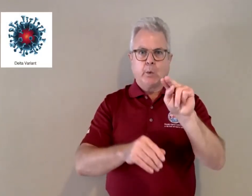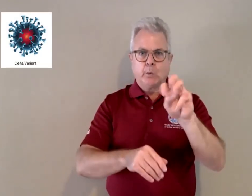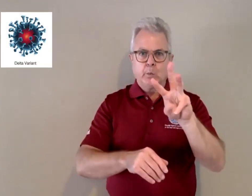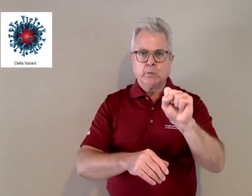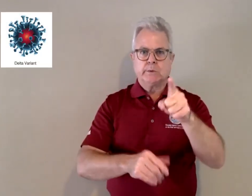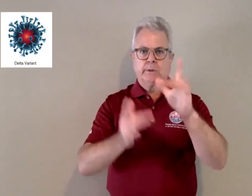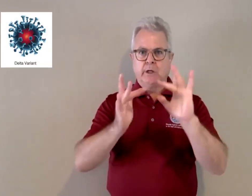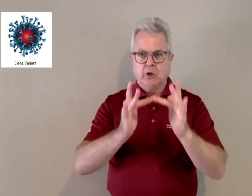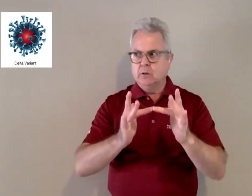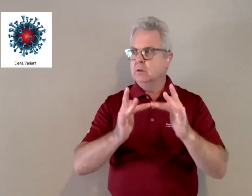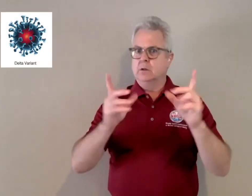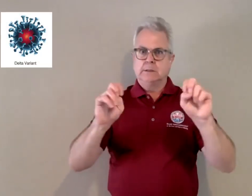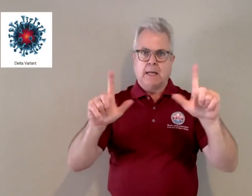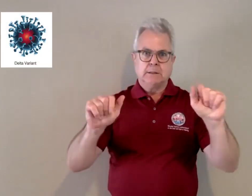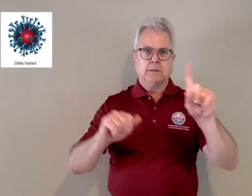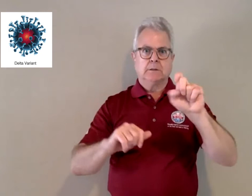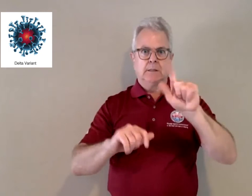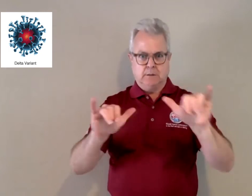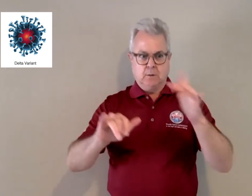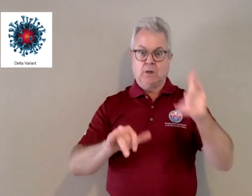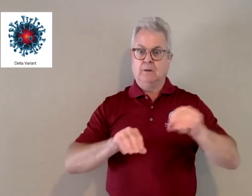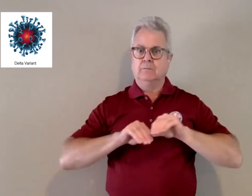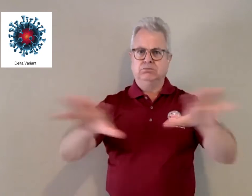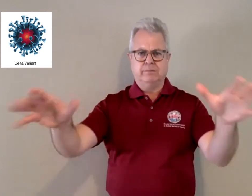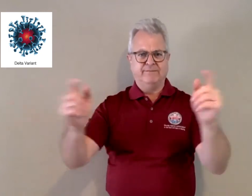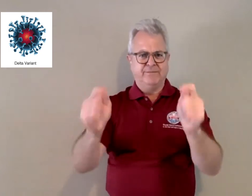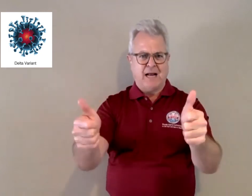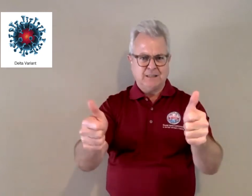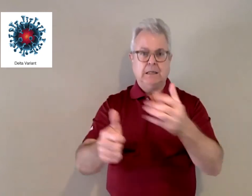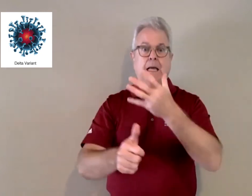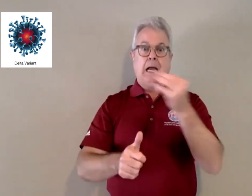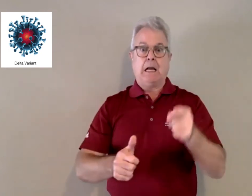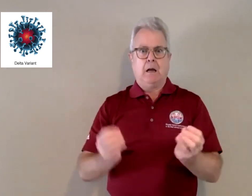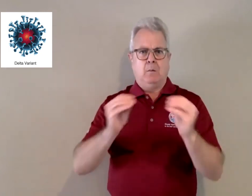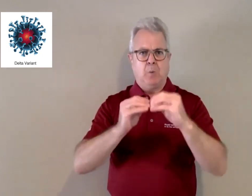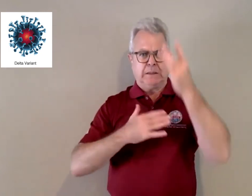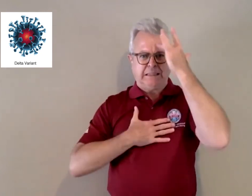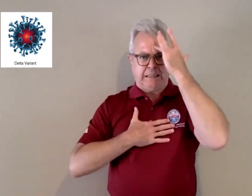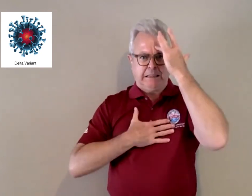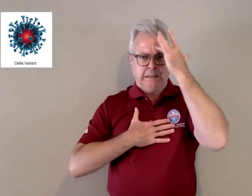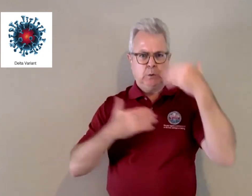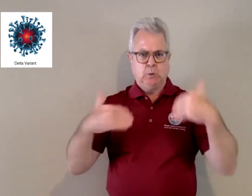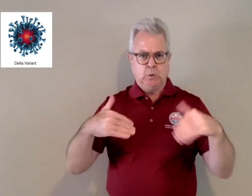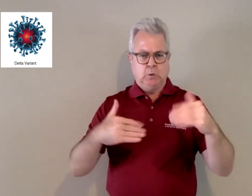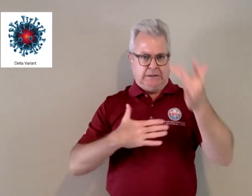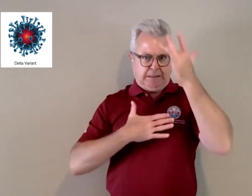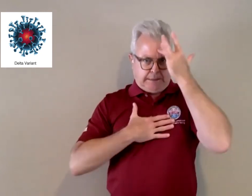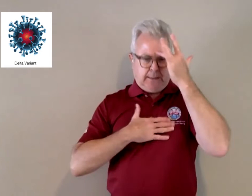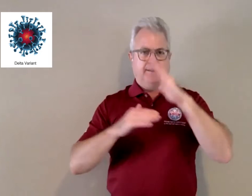currently you've seen the Delta variant in the news, and you hear that as a buzzword, that it's spreading quickly. People